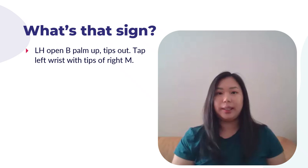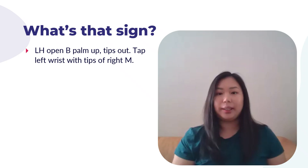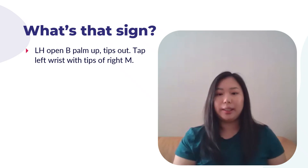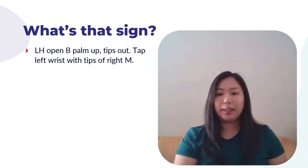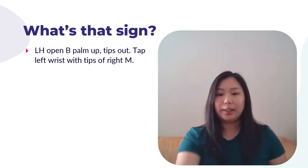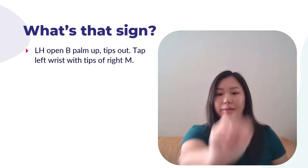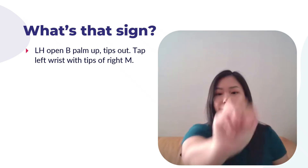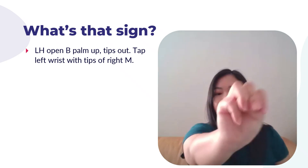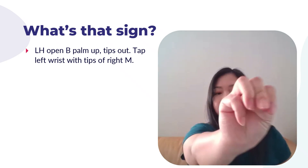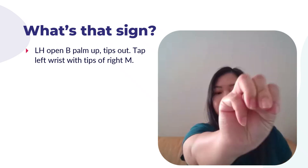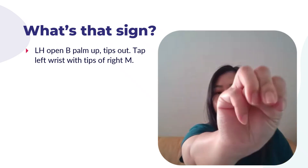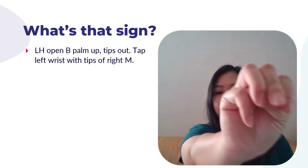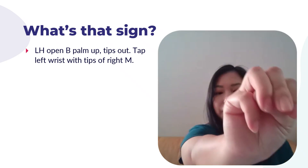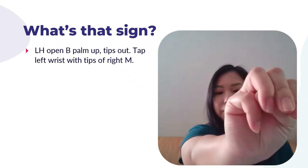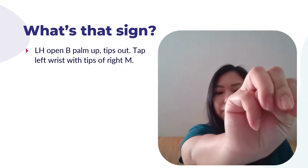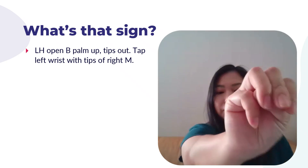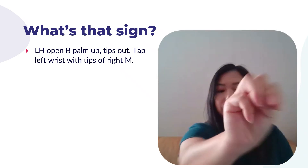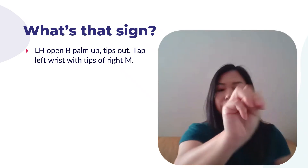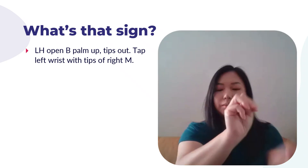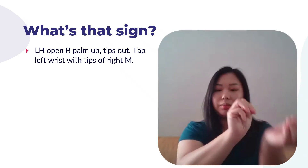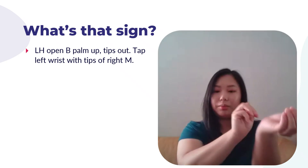I'll sign it again.